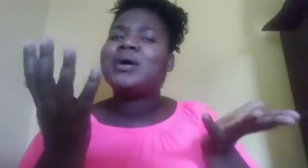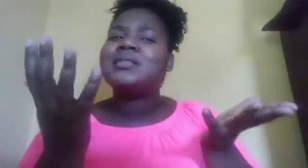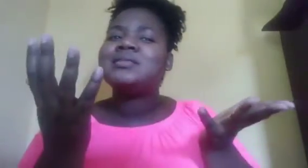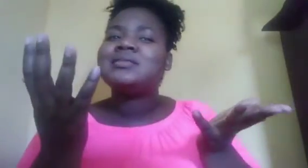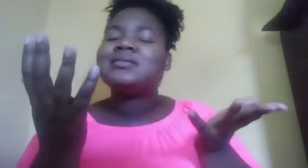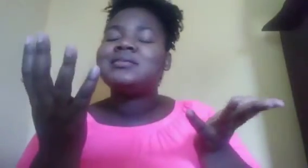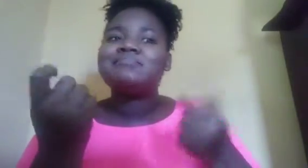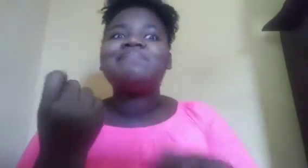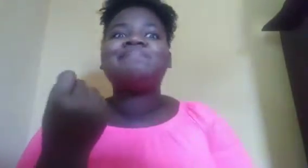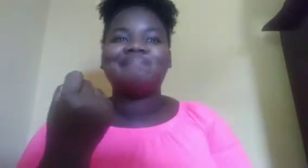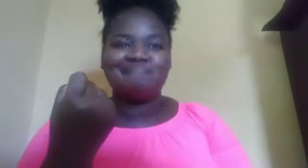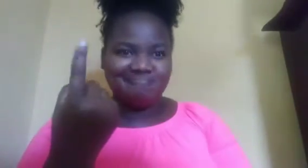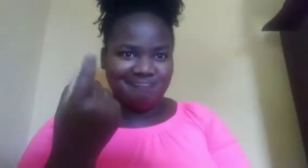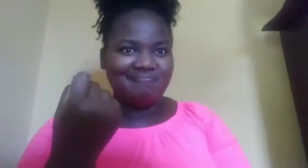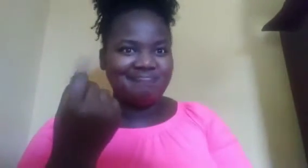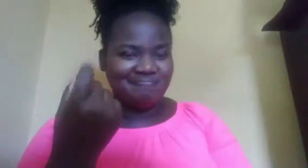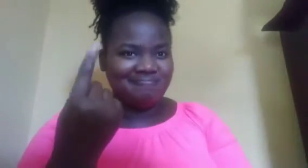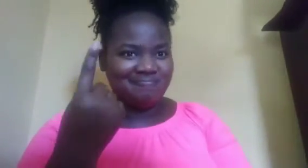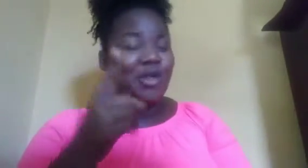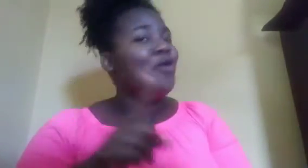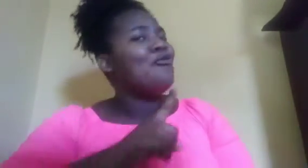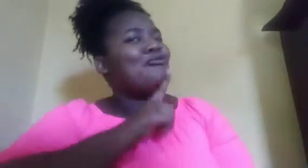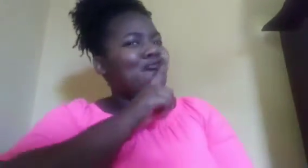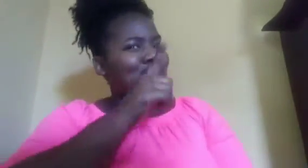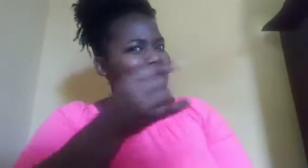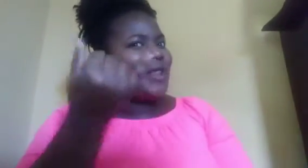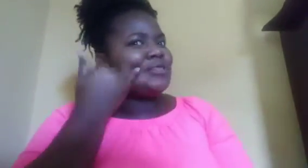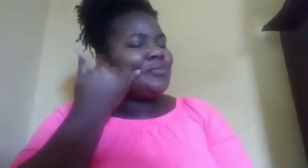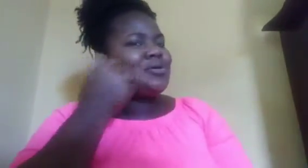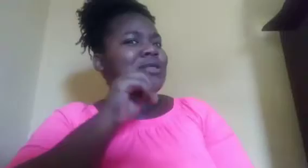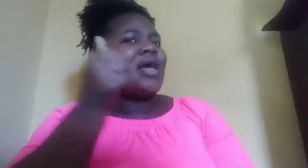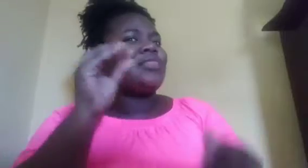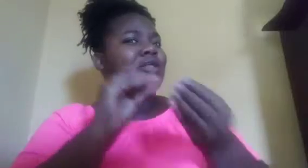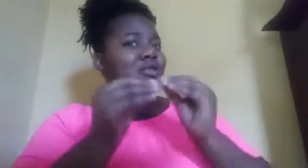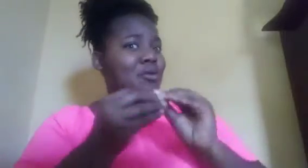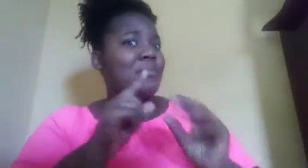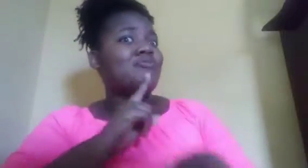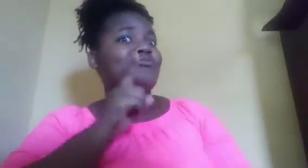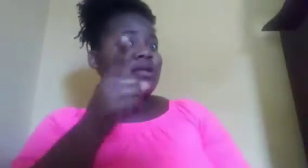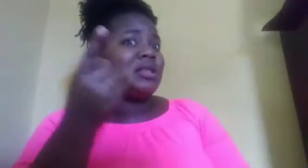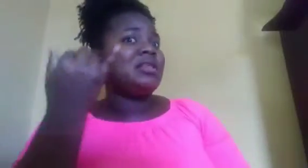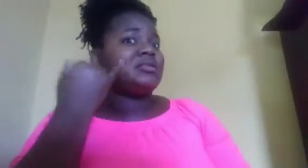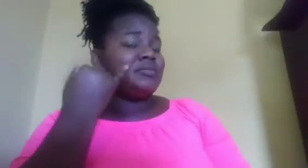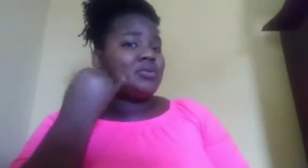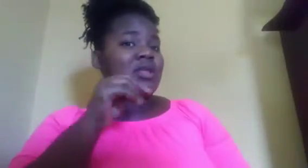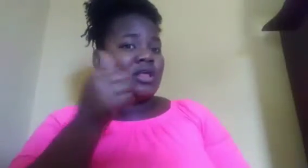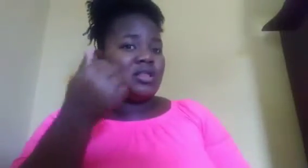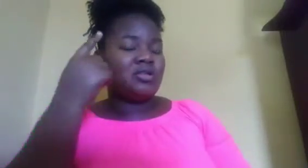11.5. So what do we write? 11. Really, we're supposed to write the other number.